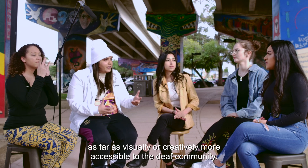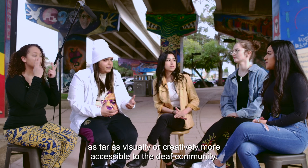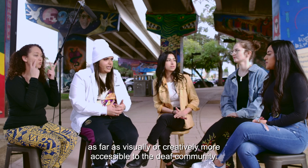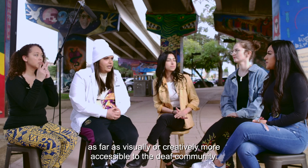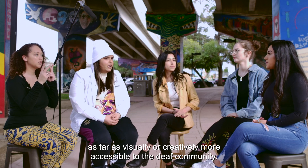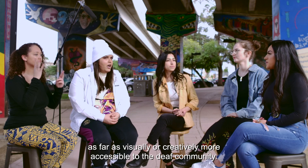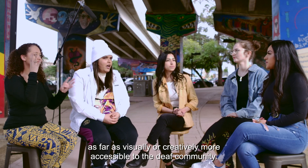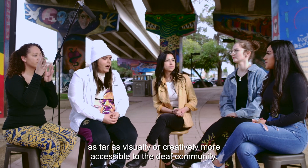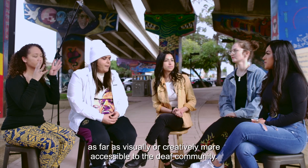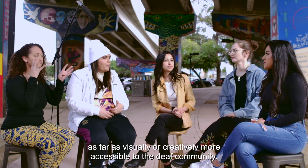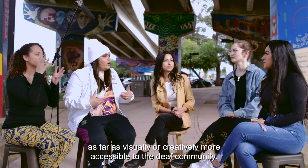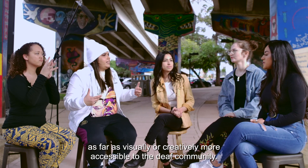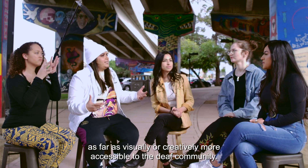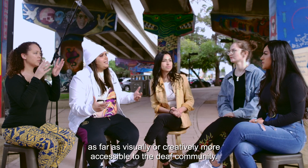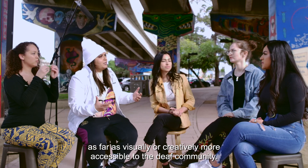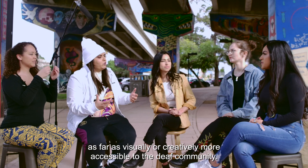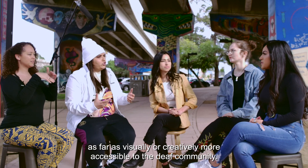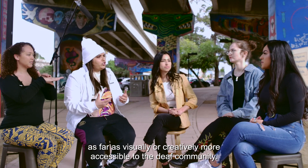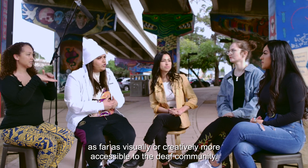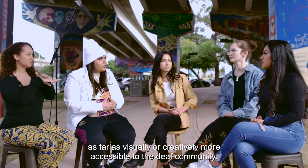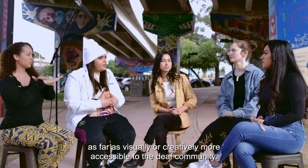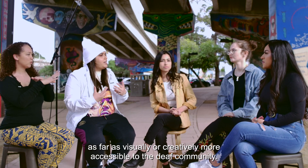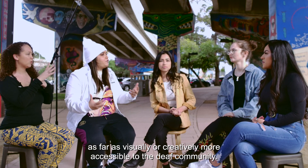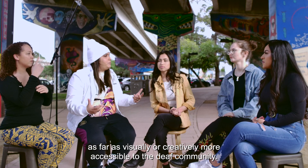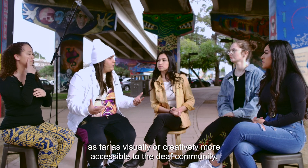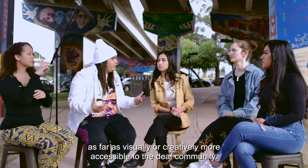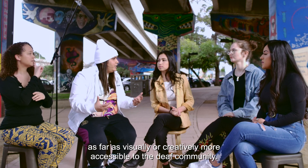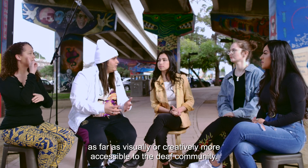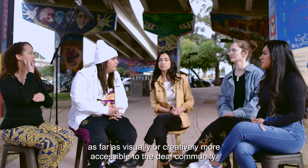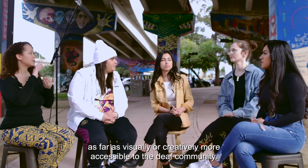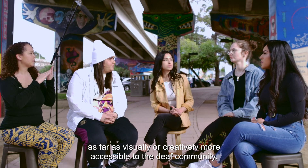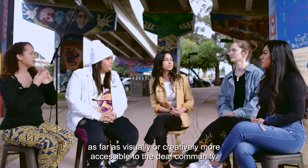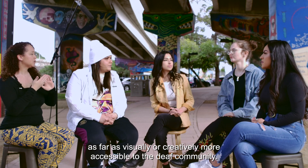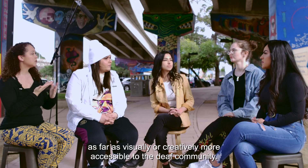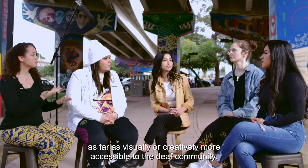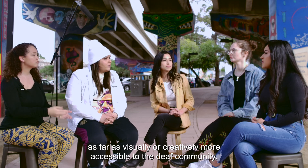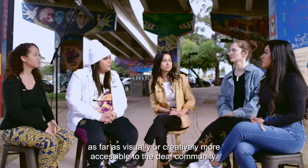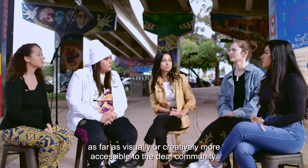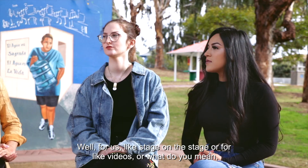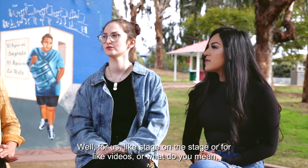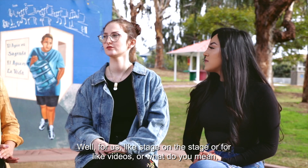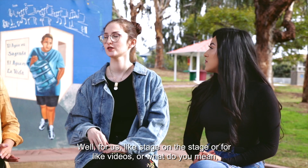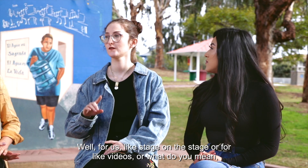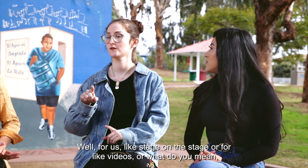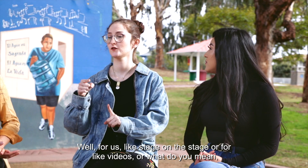or creatively, more accessible to the deaf community.